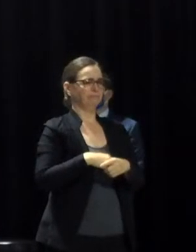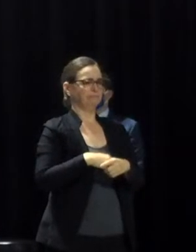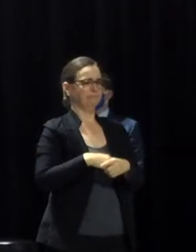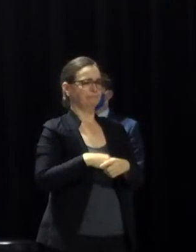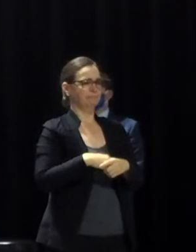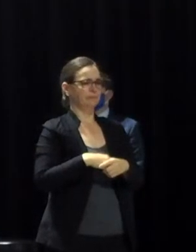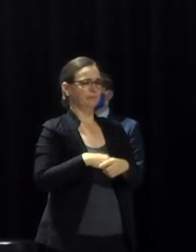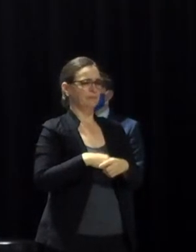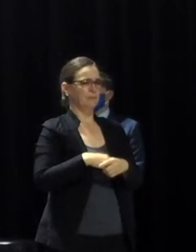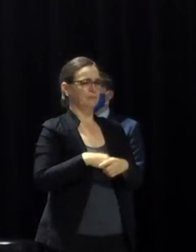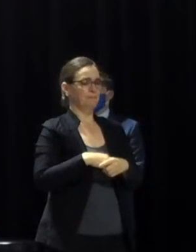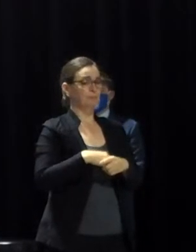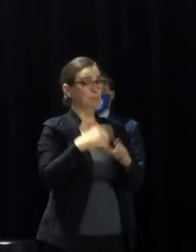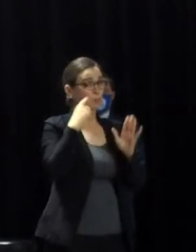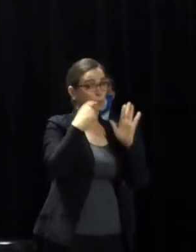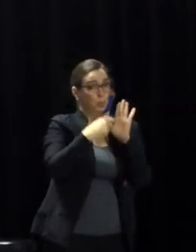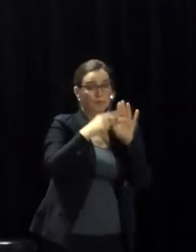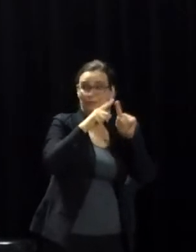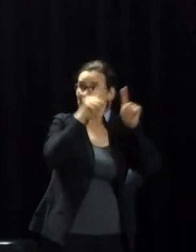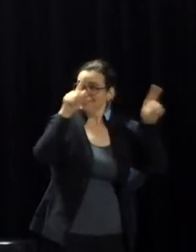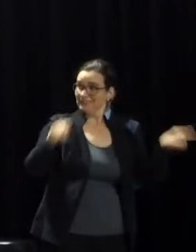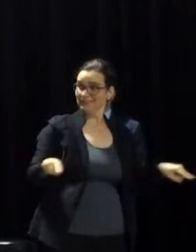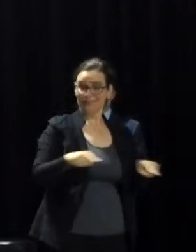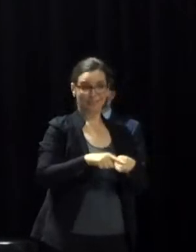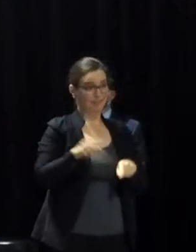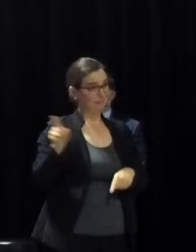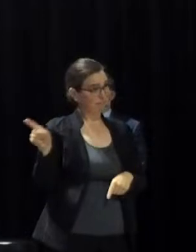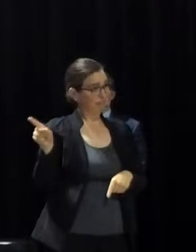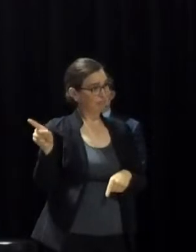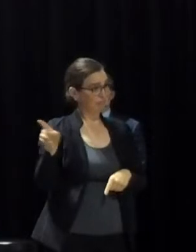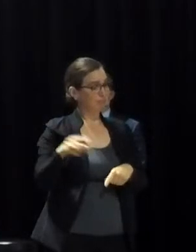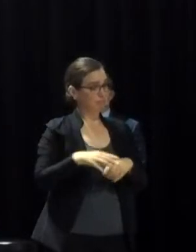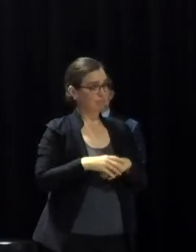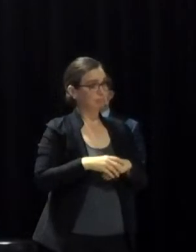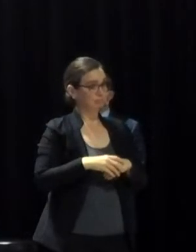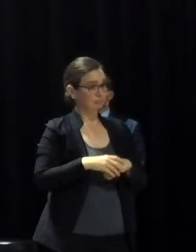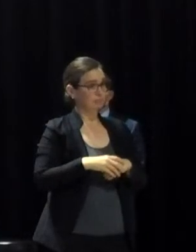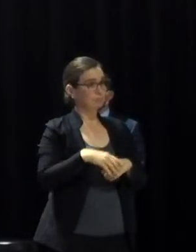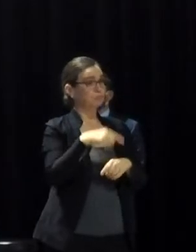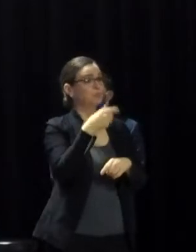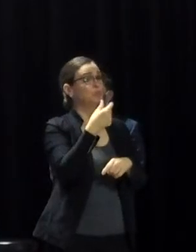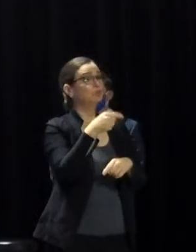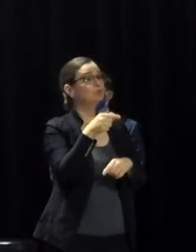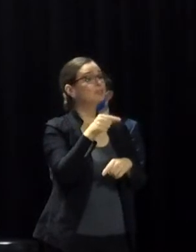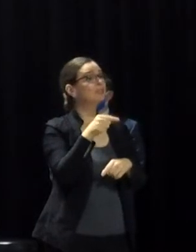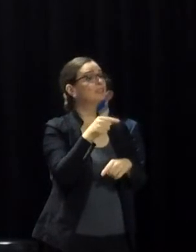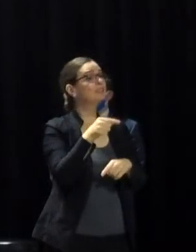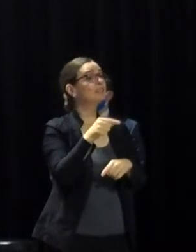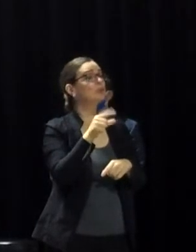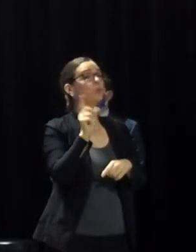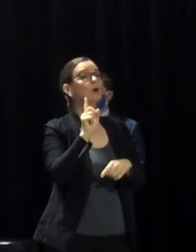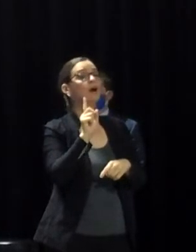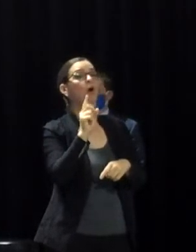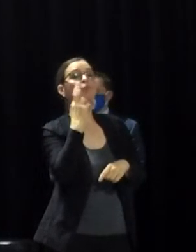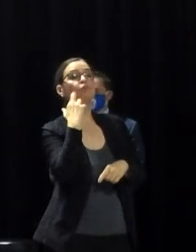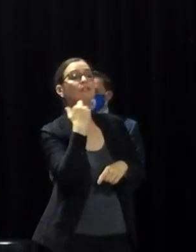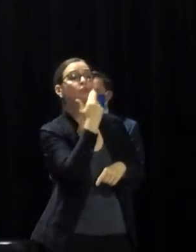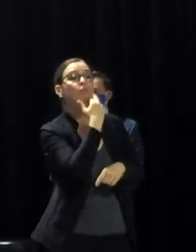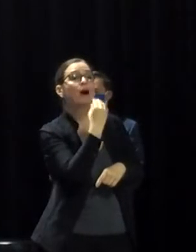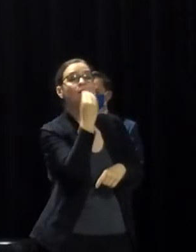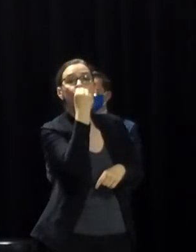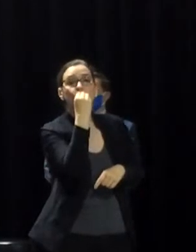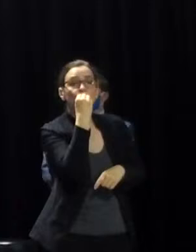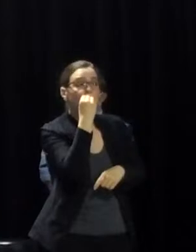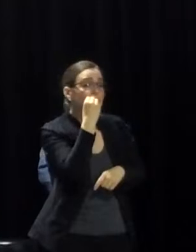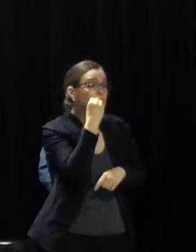seeing, the key to this is that the green one is the food establishment in the center. You can think of any food